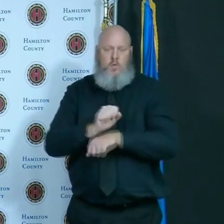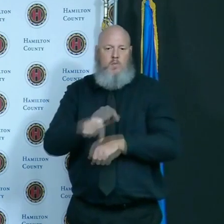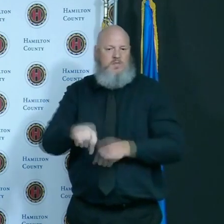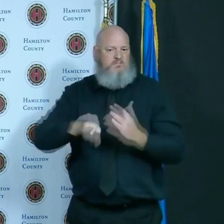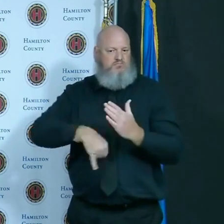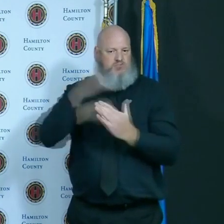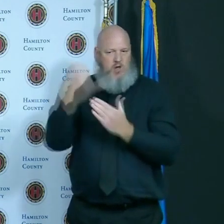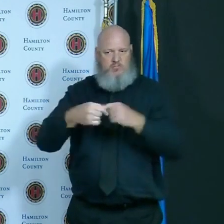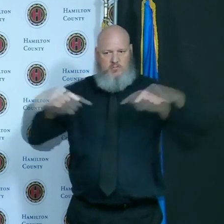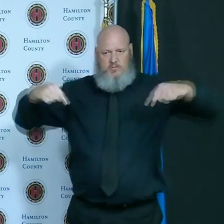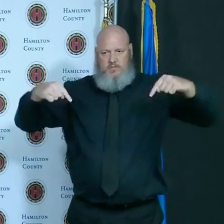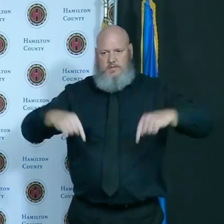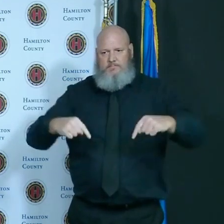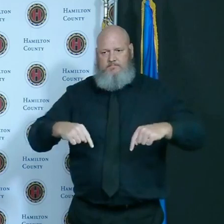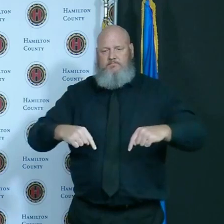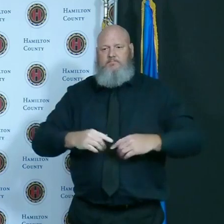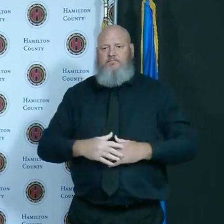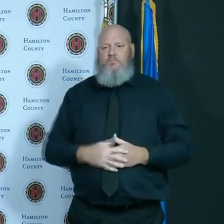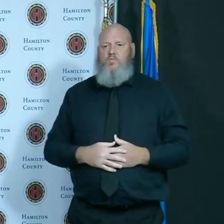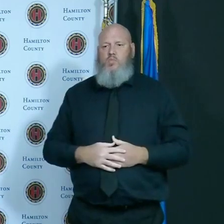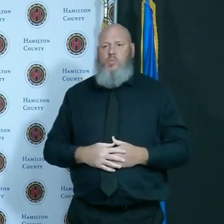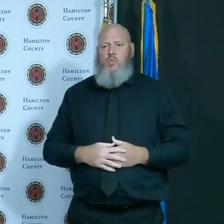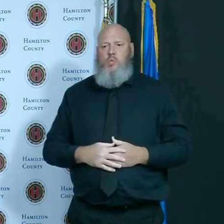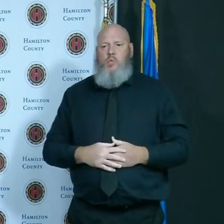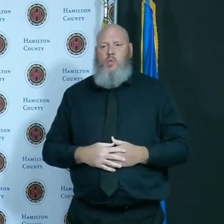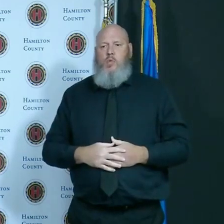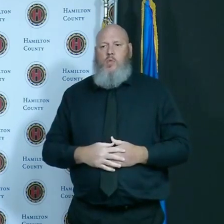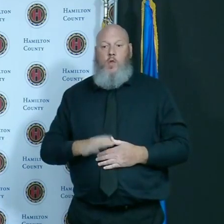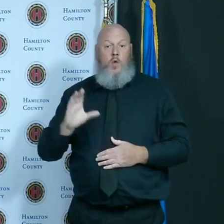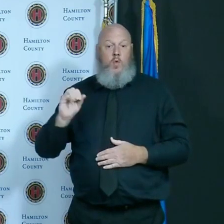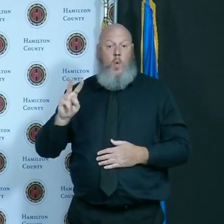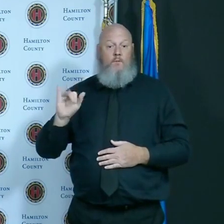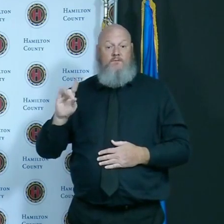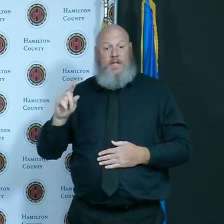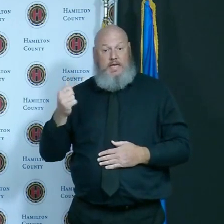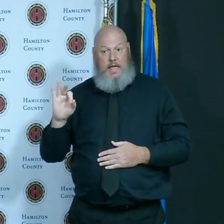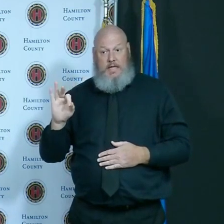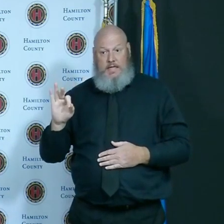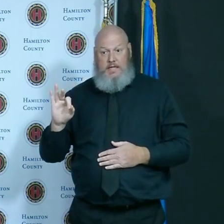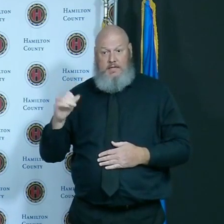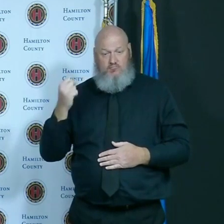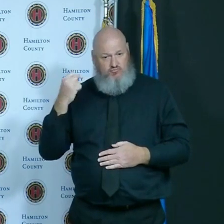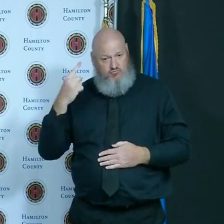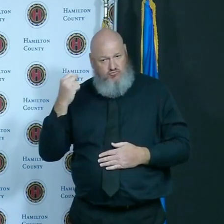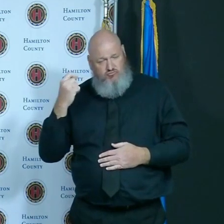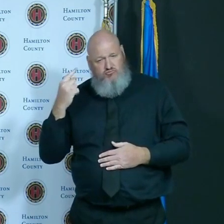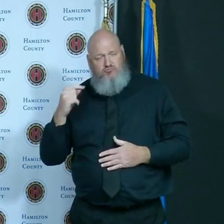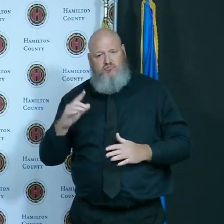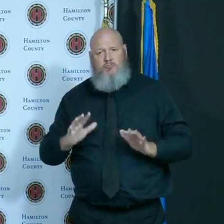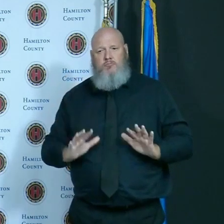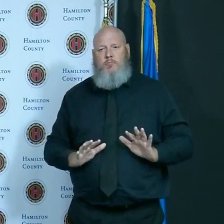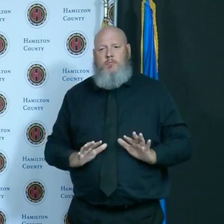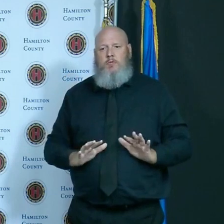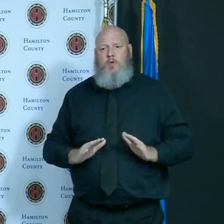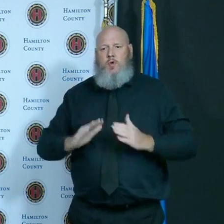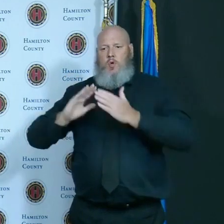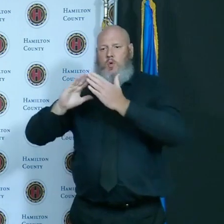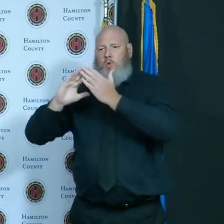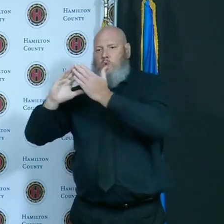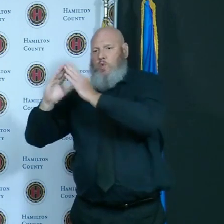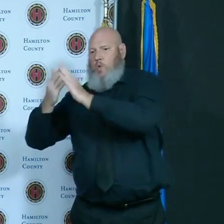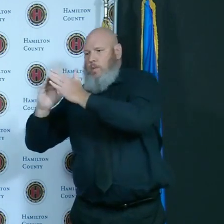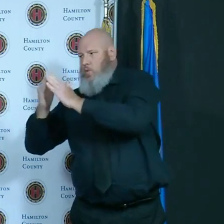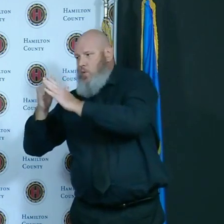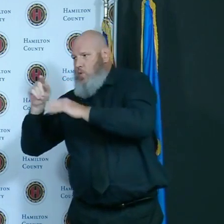Excuse me, after finding out that COVID-19 disproportionately affected the African American community, I wanted to do something to